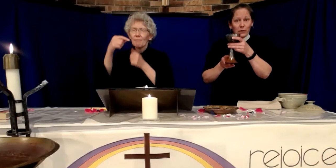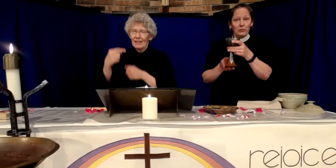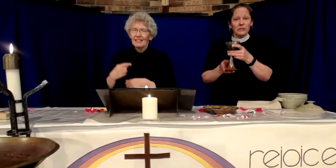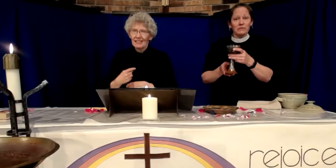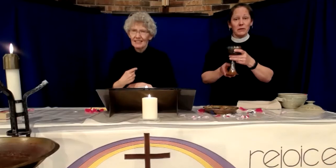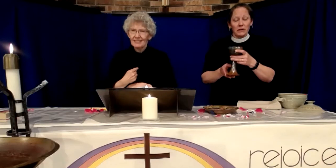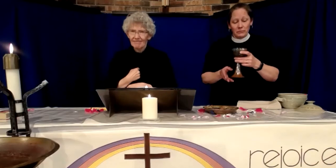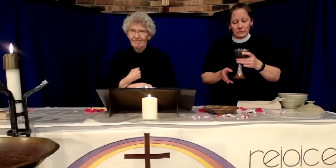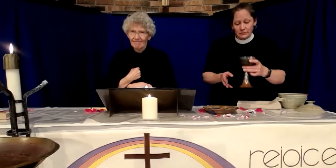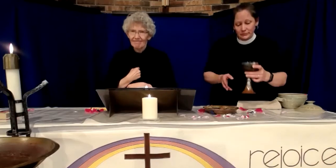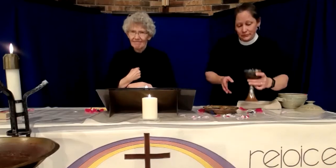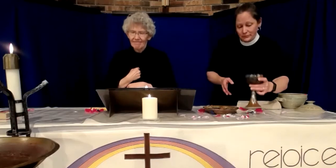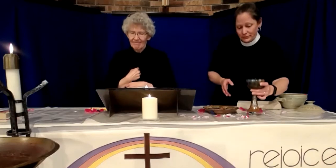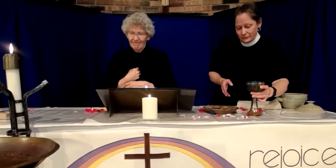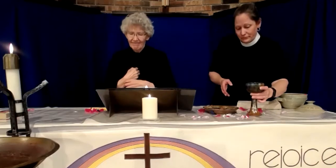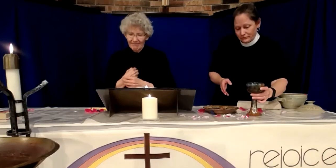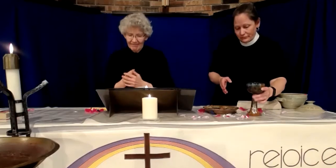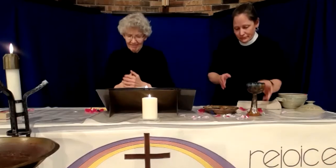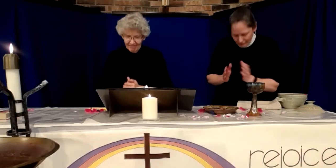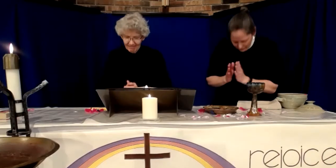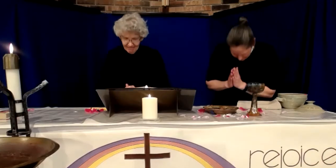in remembrance of me."